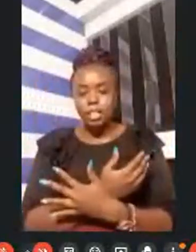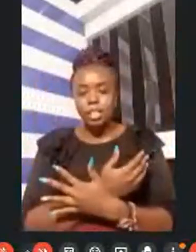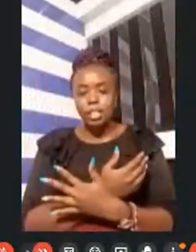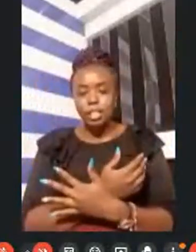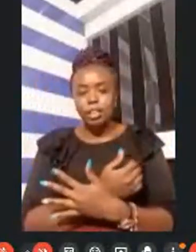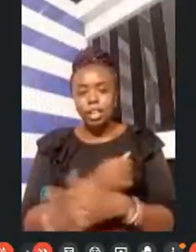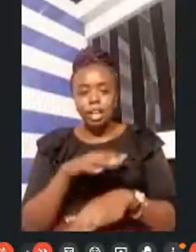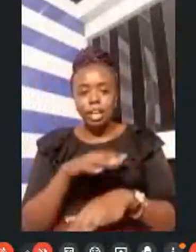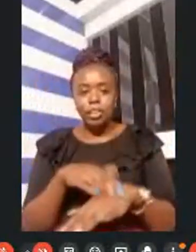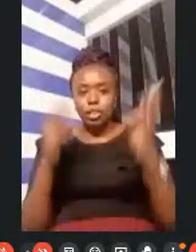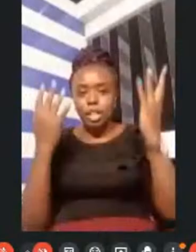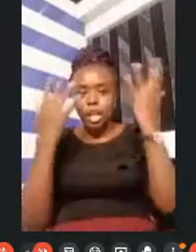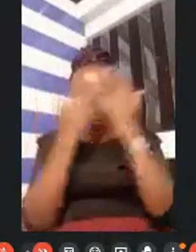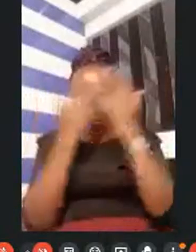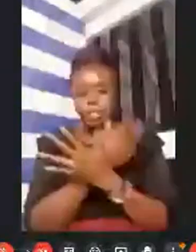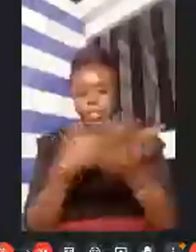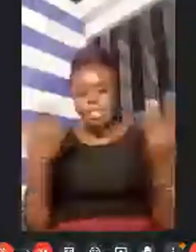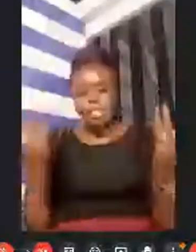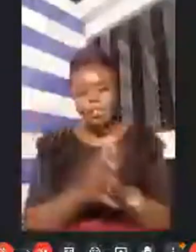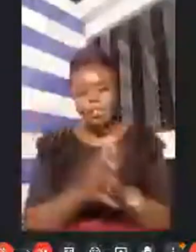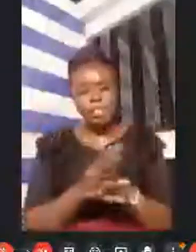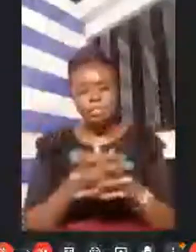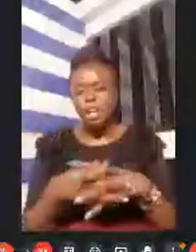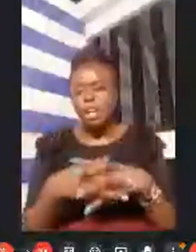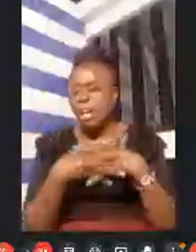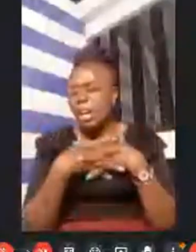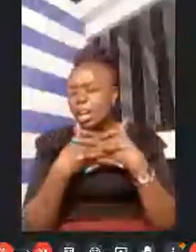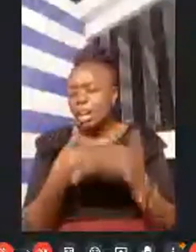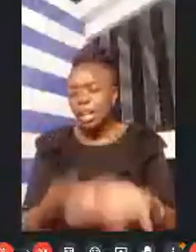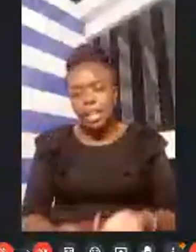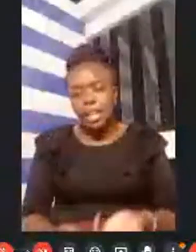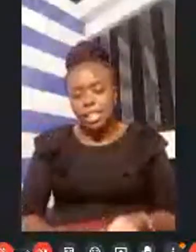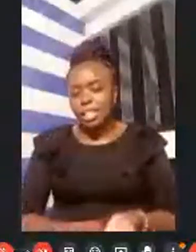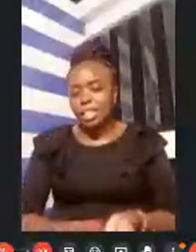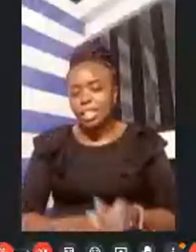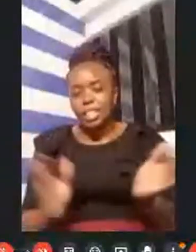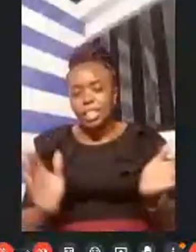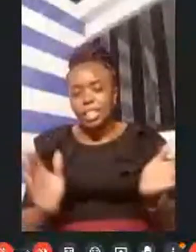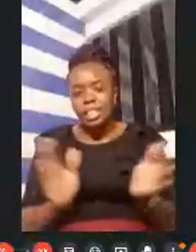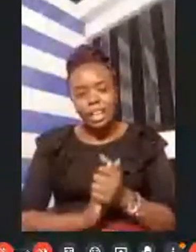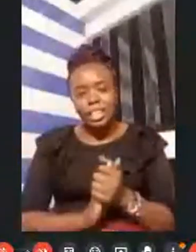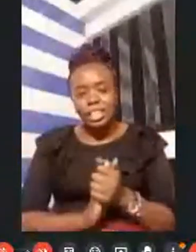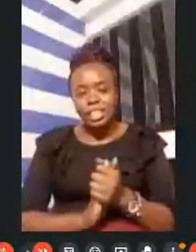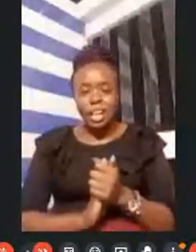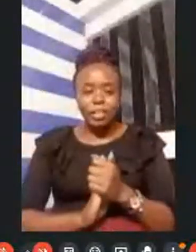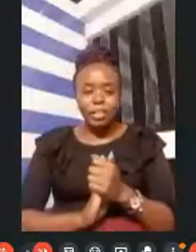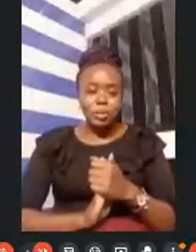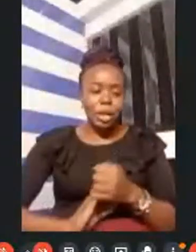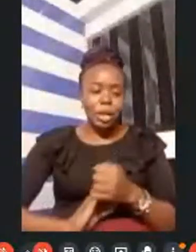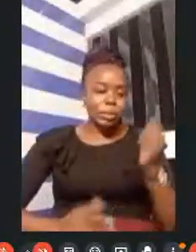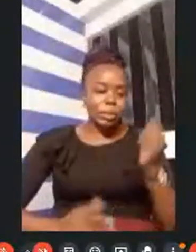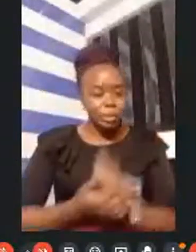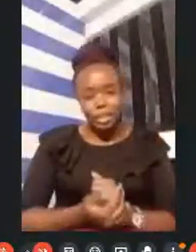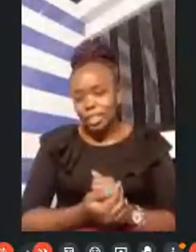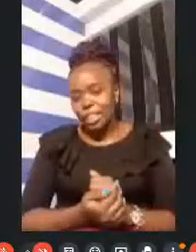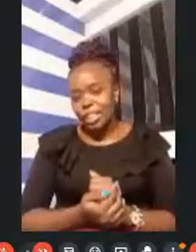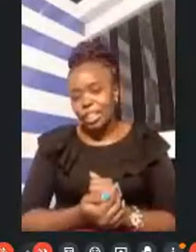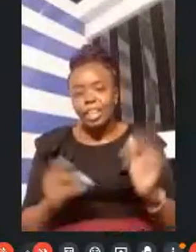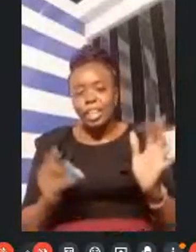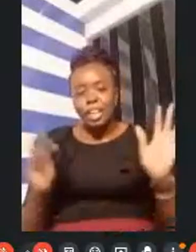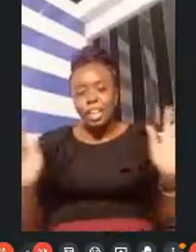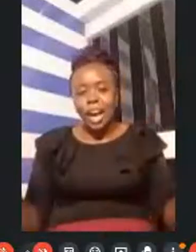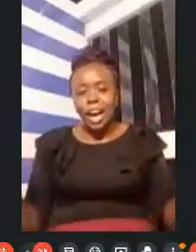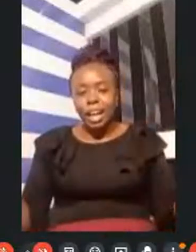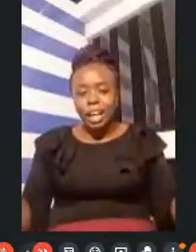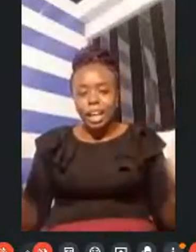night. Okay, good night. You can see the way it's very easy. Ni rahisi sana watu wangu, si